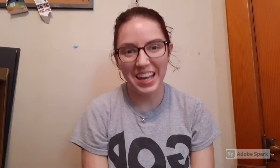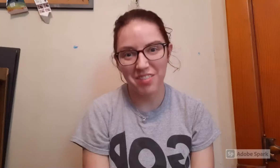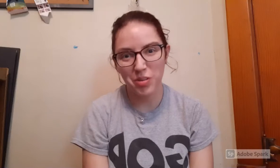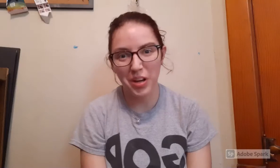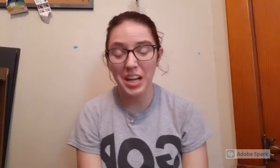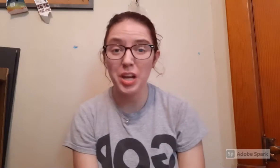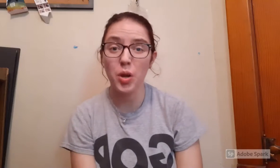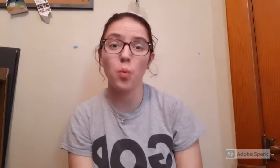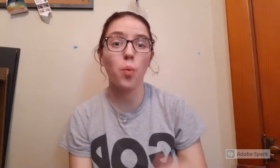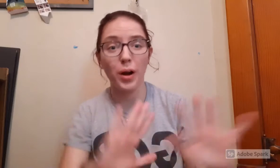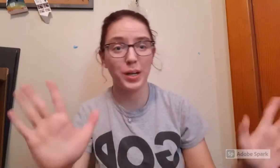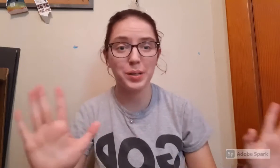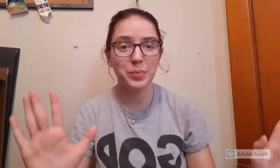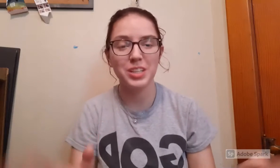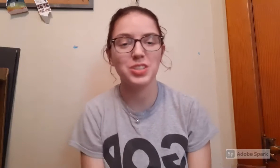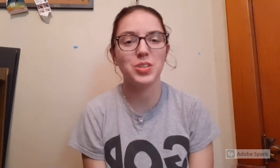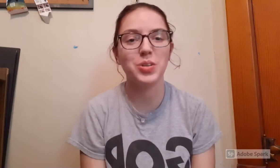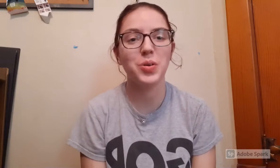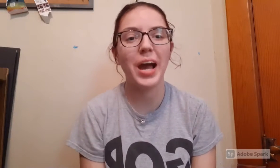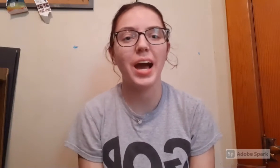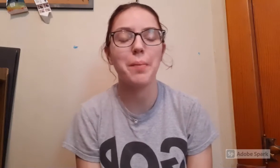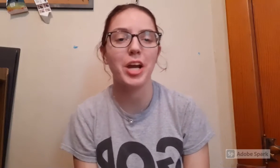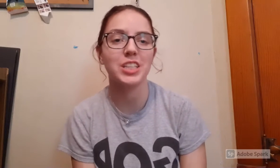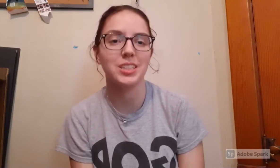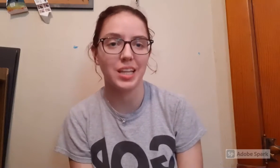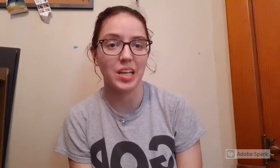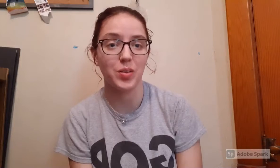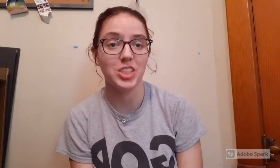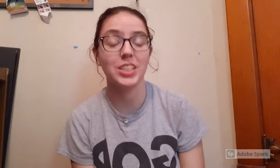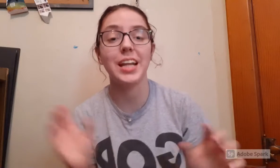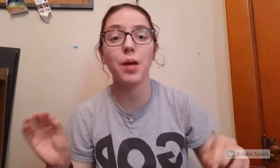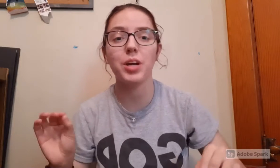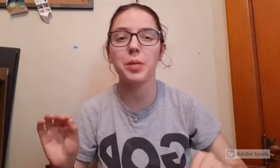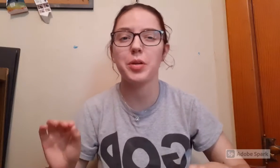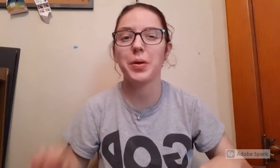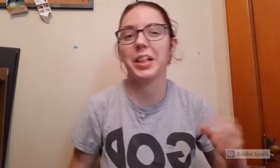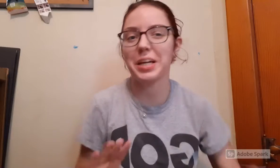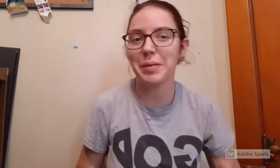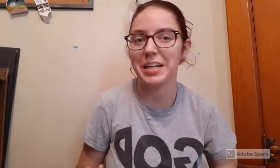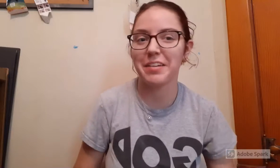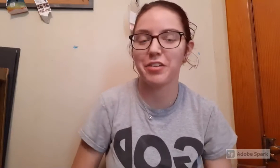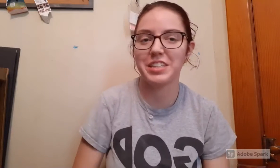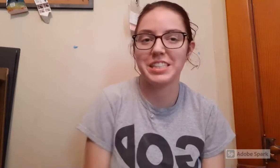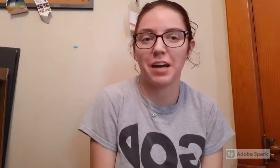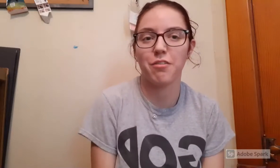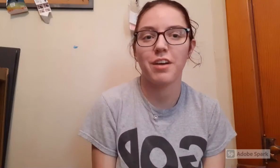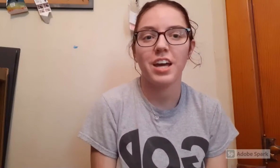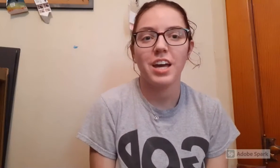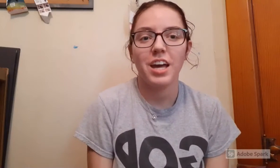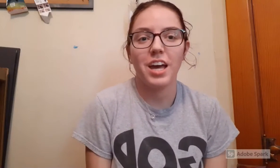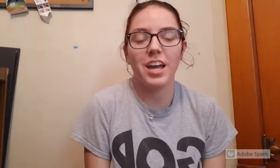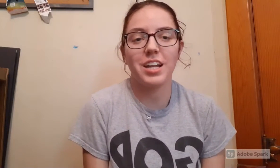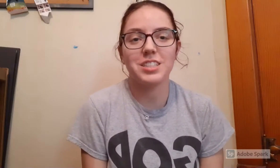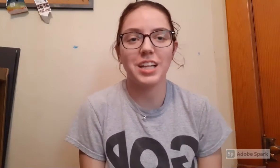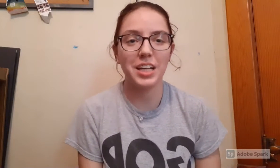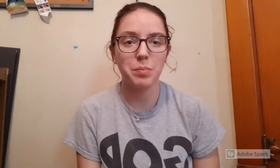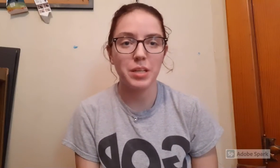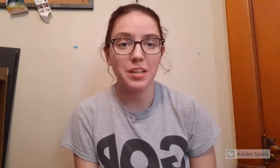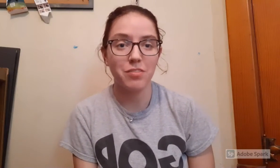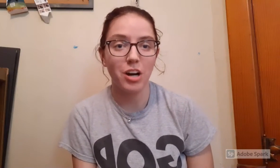Hey everyone, and welcome to American Sign Language. Today we're going to be doing a little bit of different stuff, and it's not going to be involved